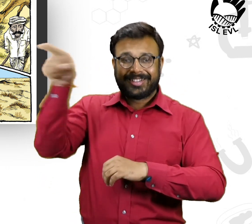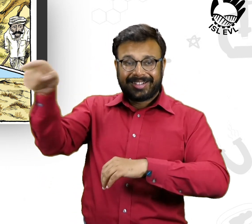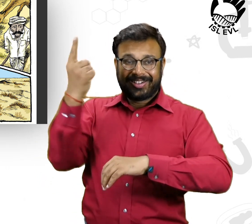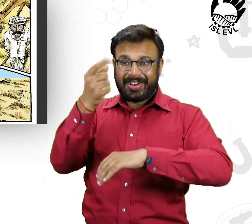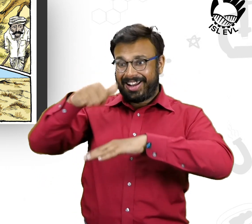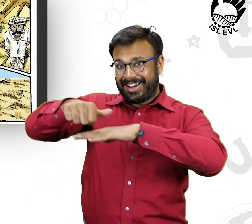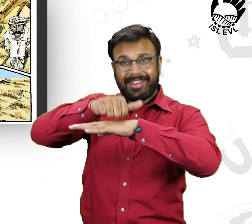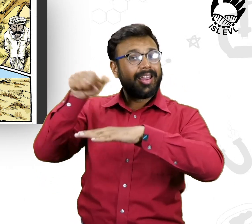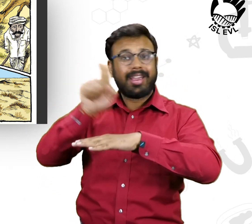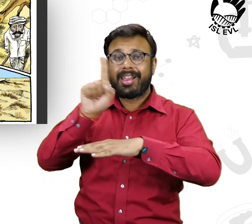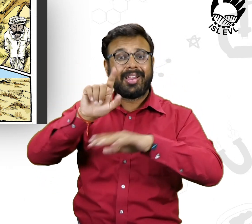world.